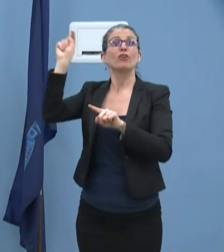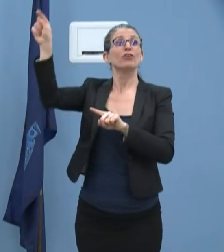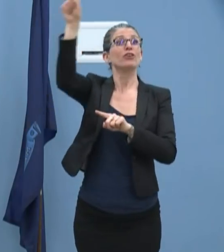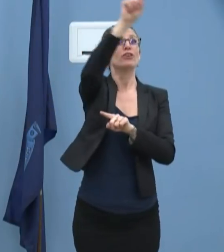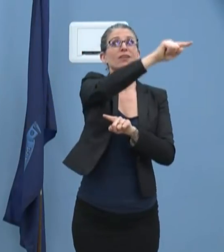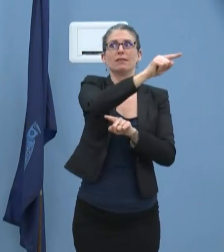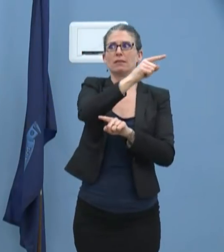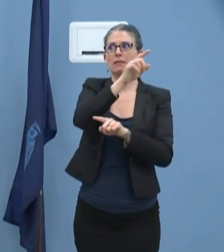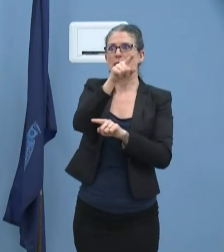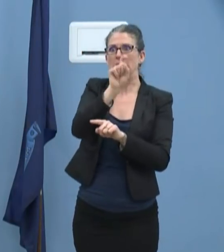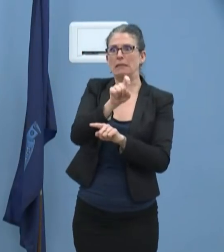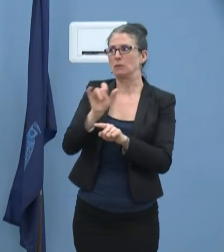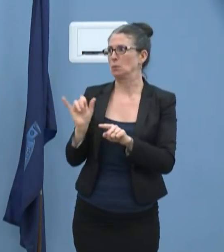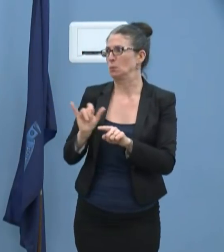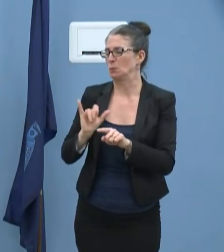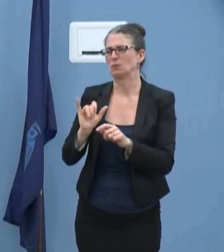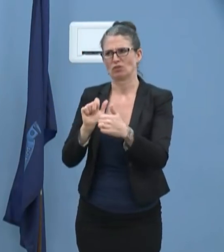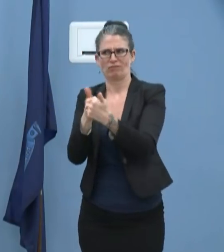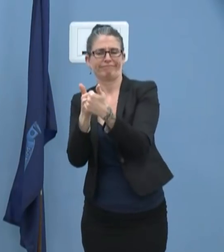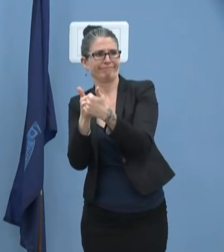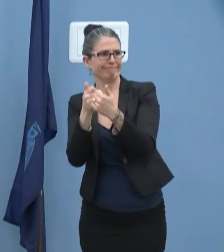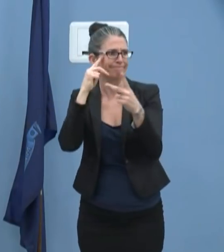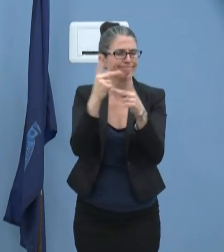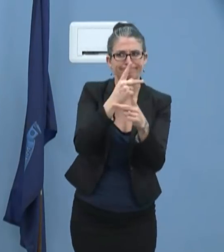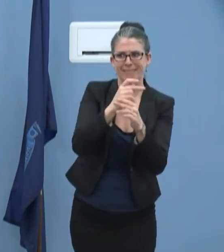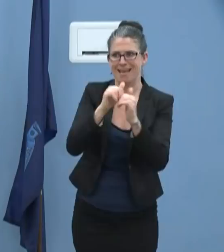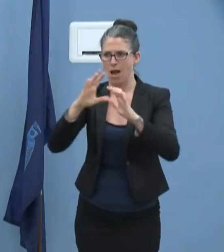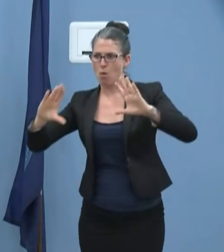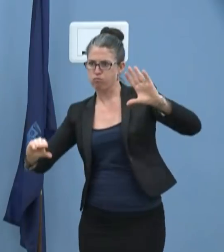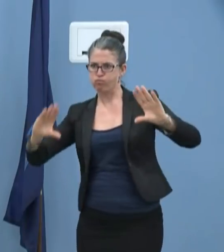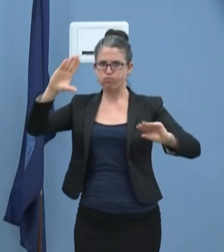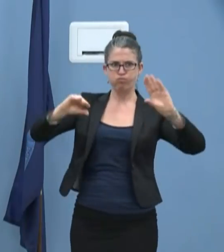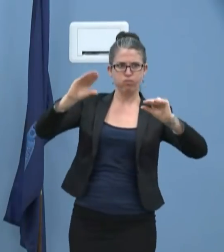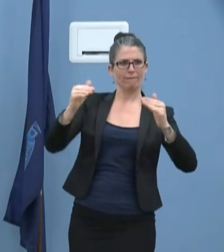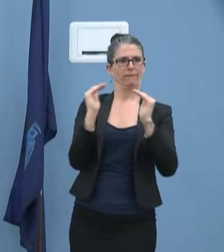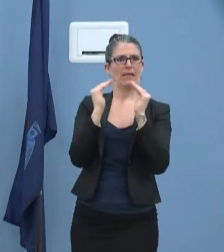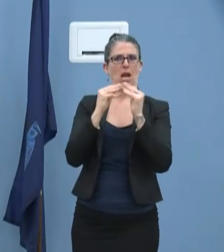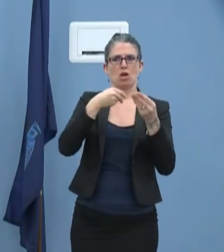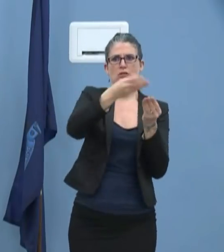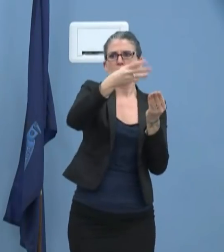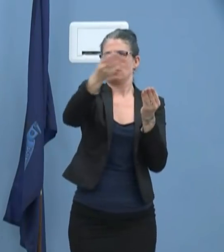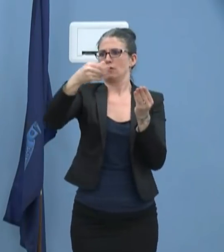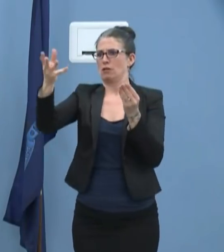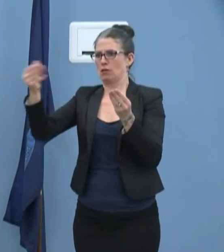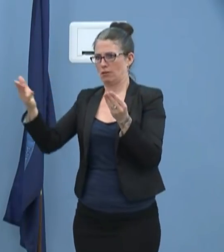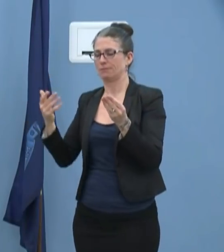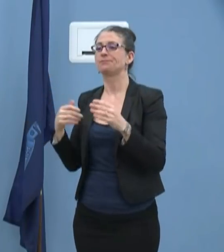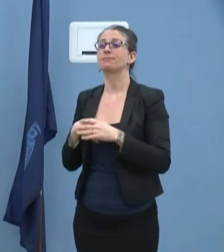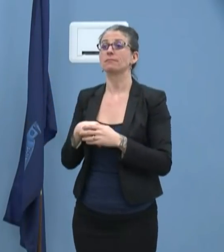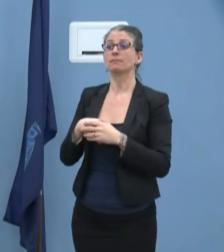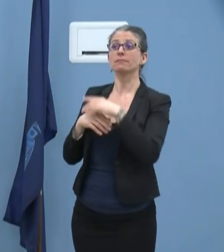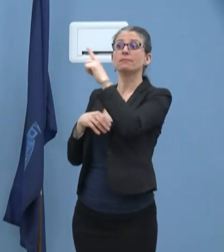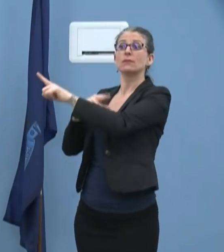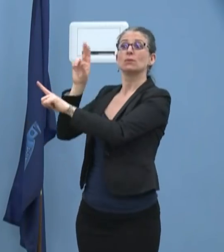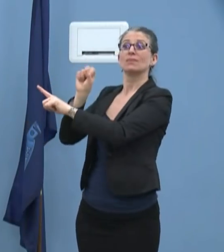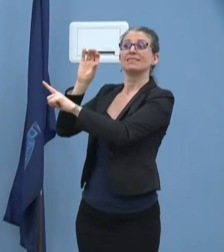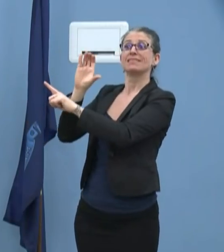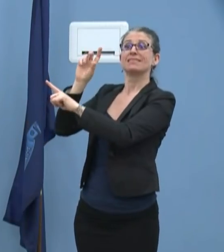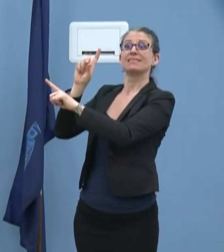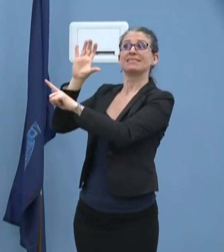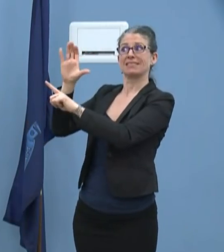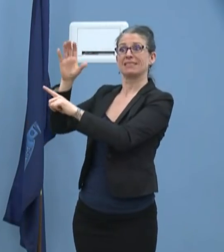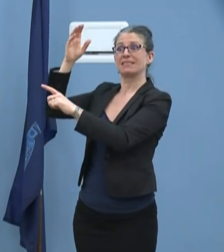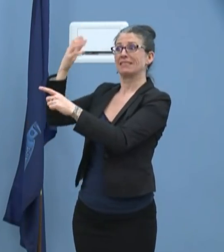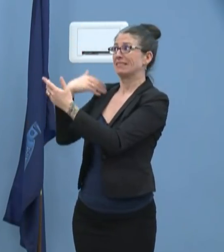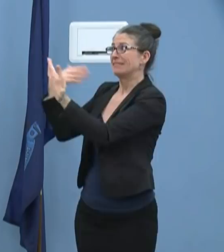We at the Maine CDC, working with the administration overall, have been doing a few things to try to beef up the